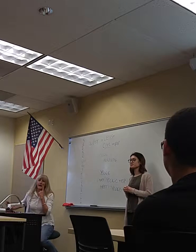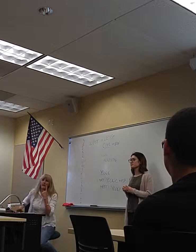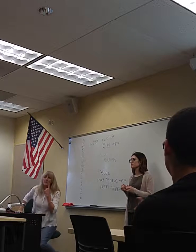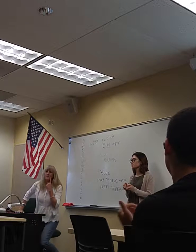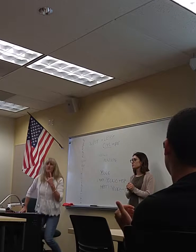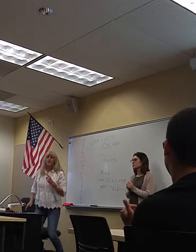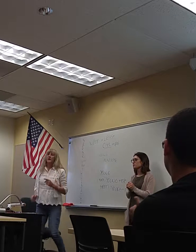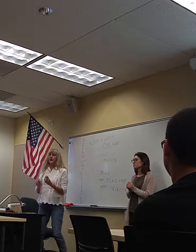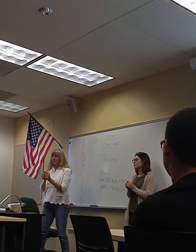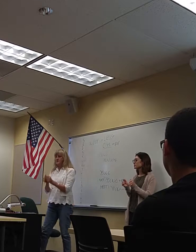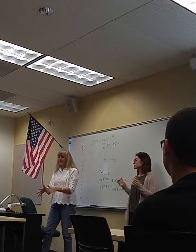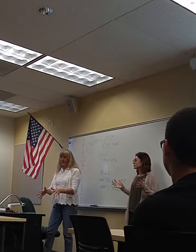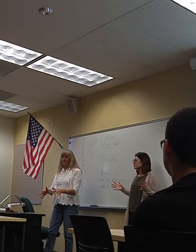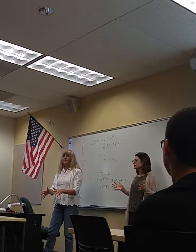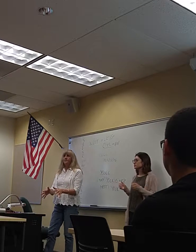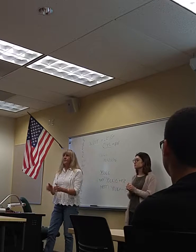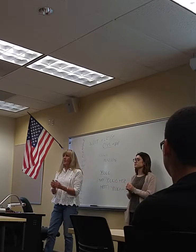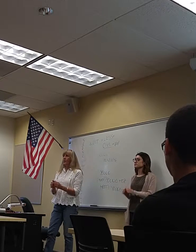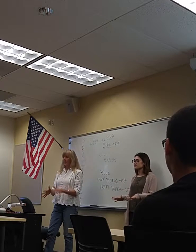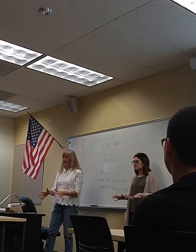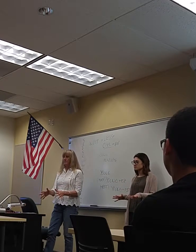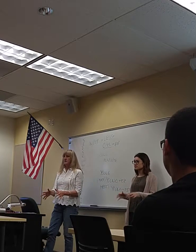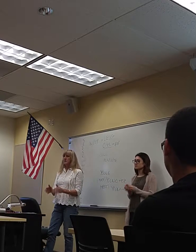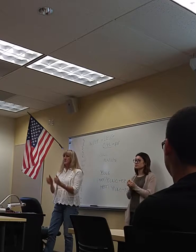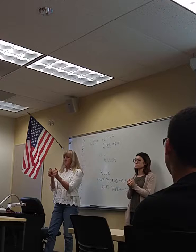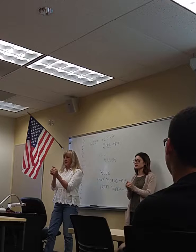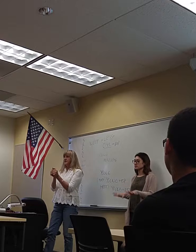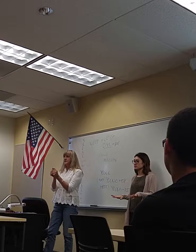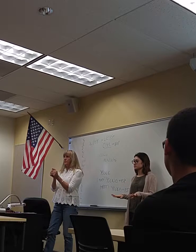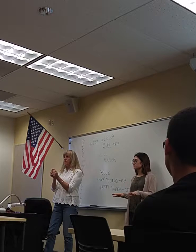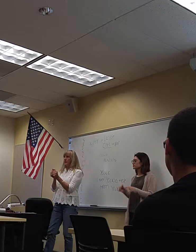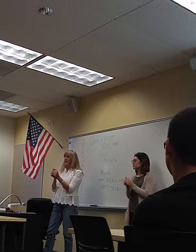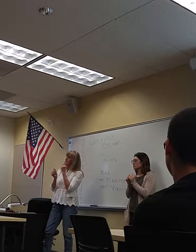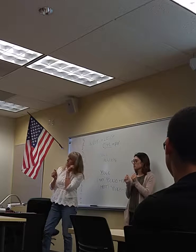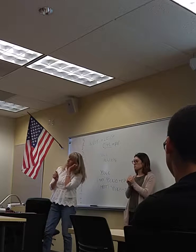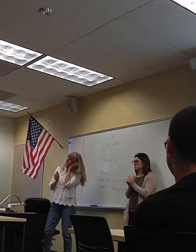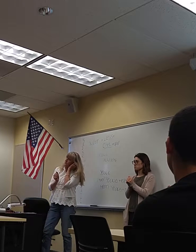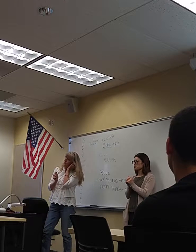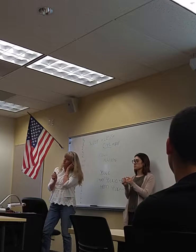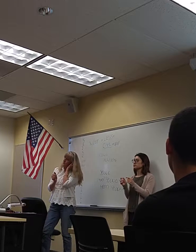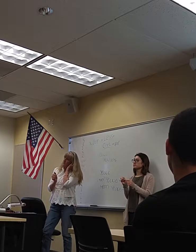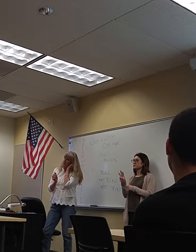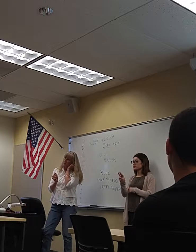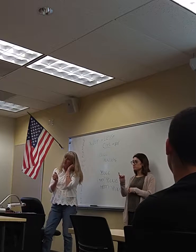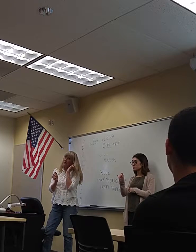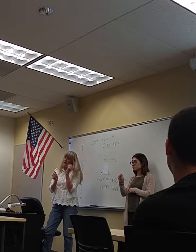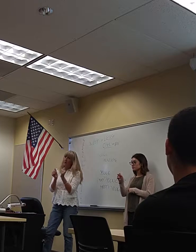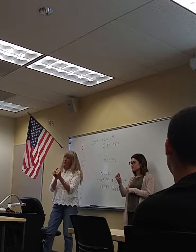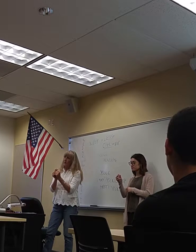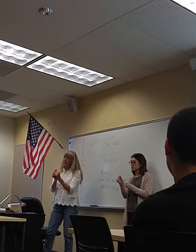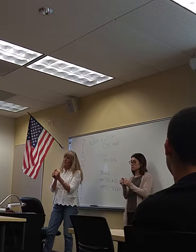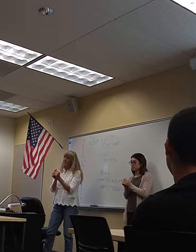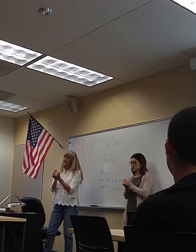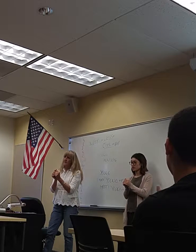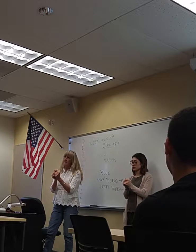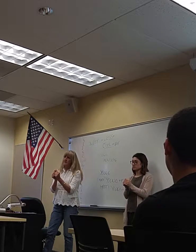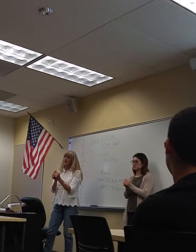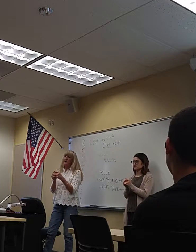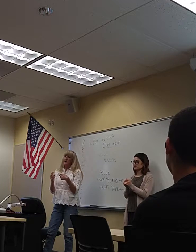Without? It goes down. Without. So this is with. All right, with, which means,